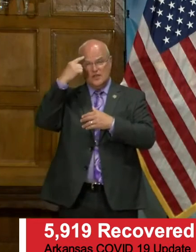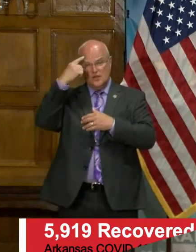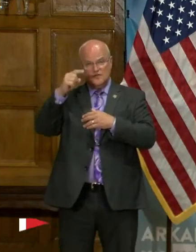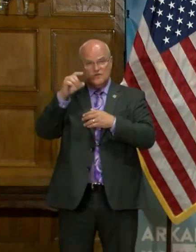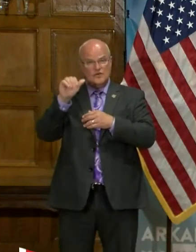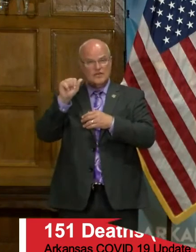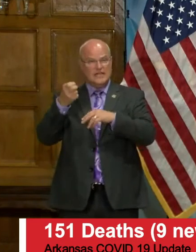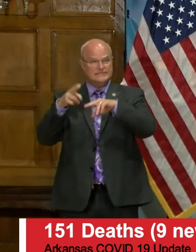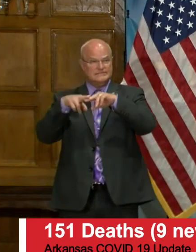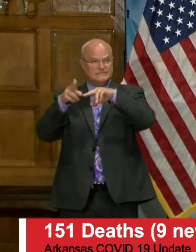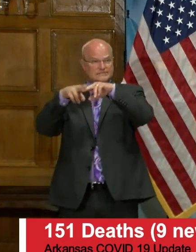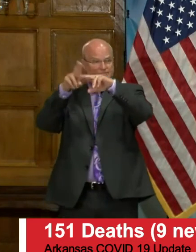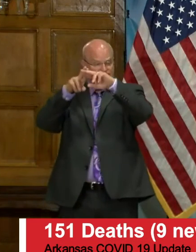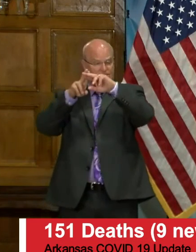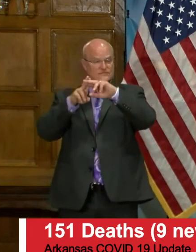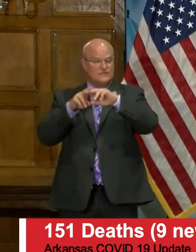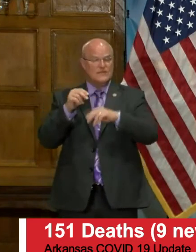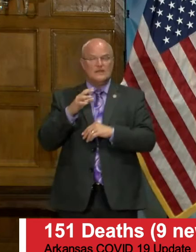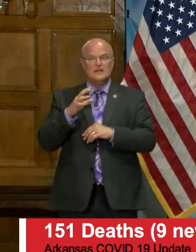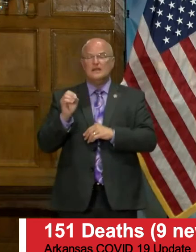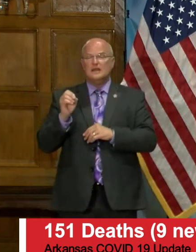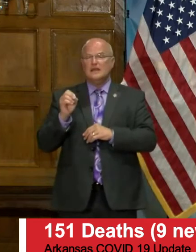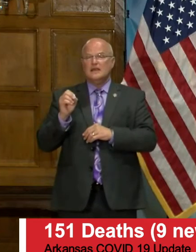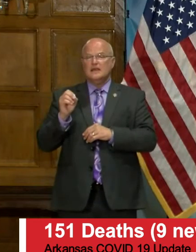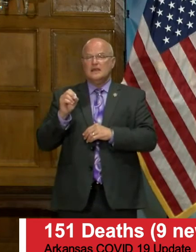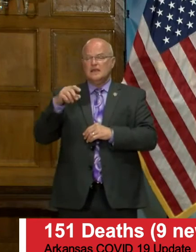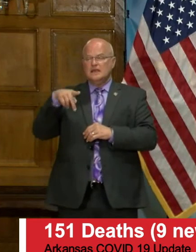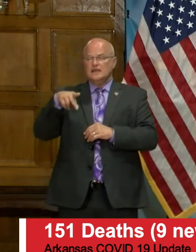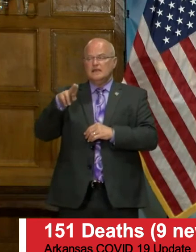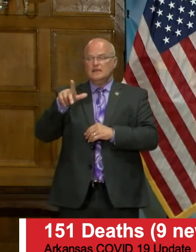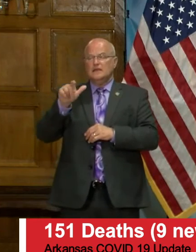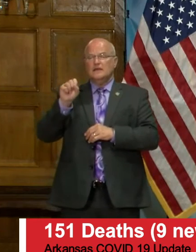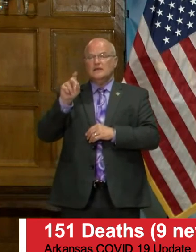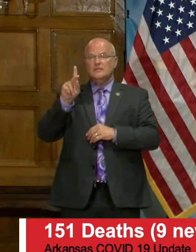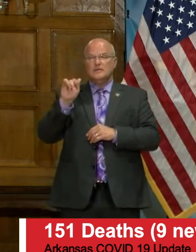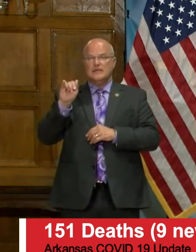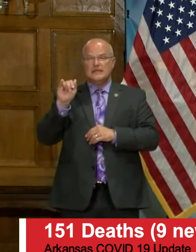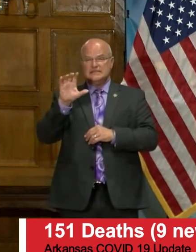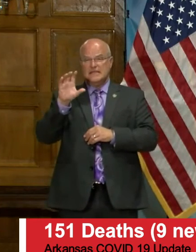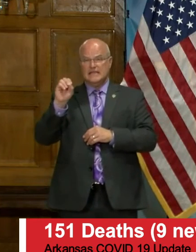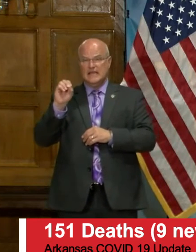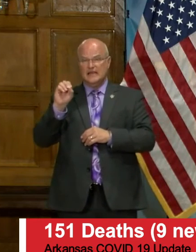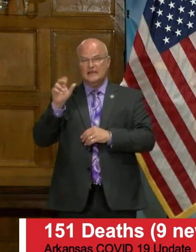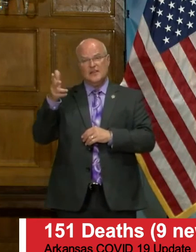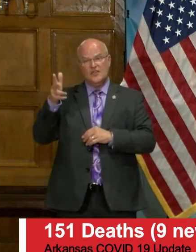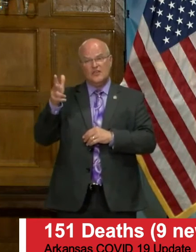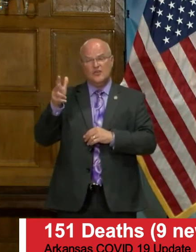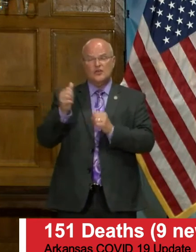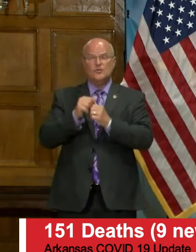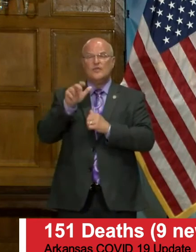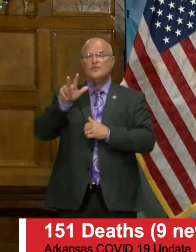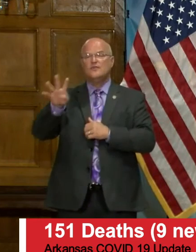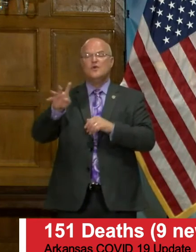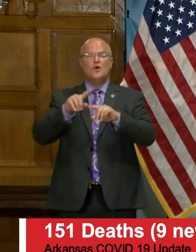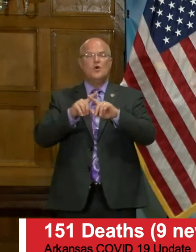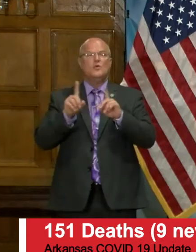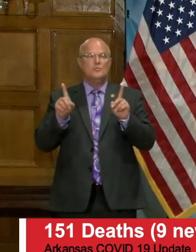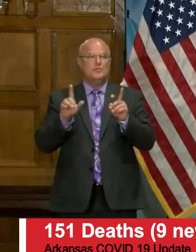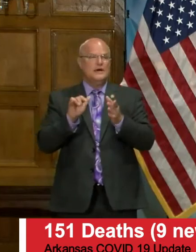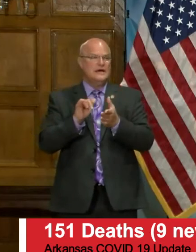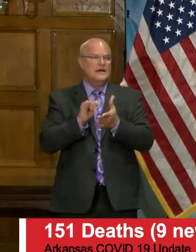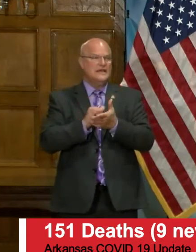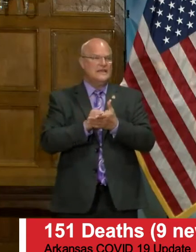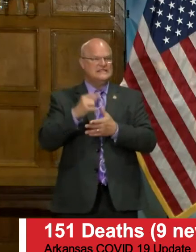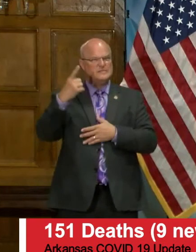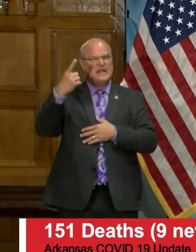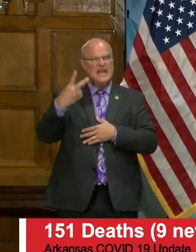for cases, and Pulaski County is 3rd at 34, but that's